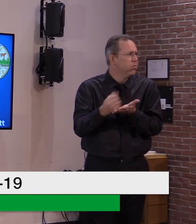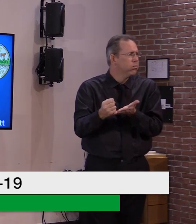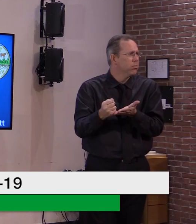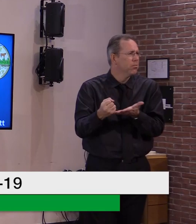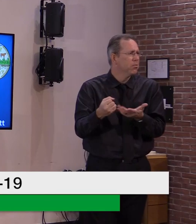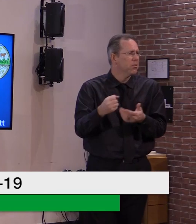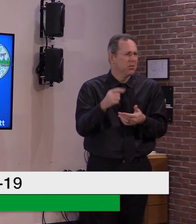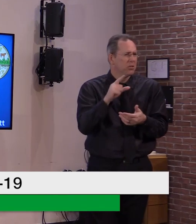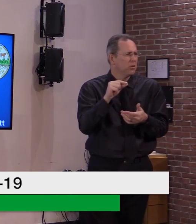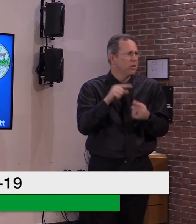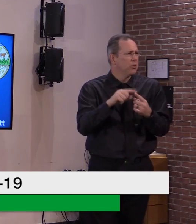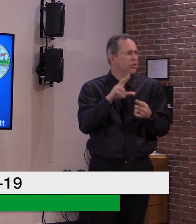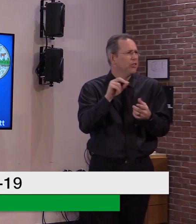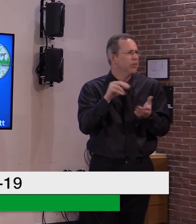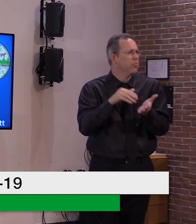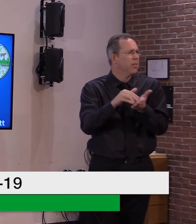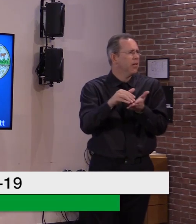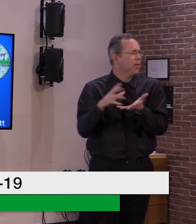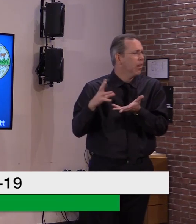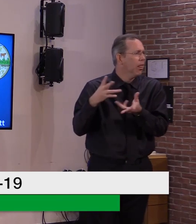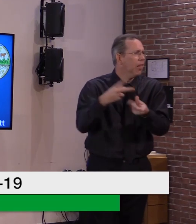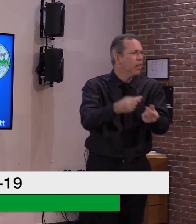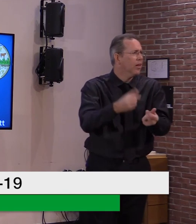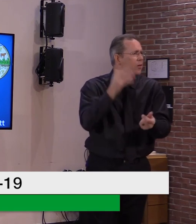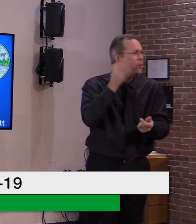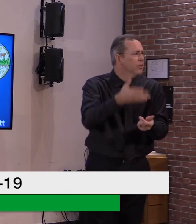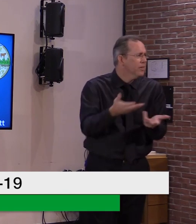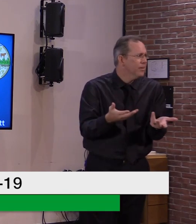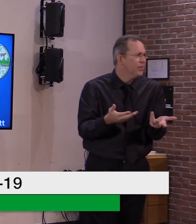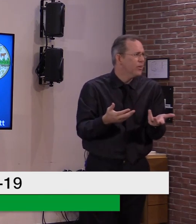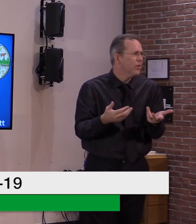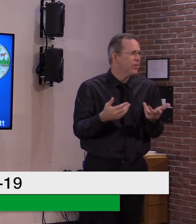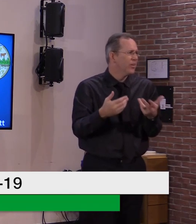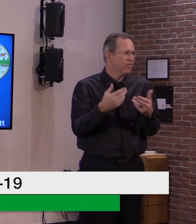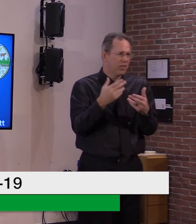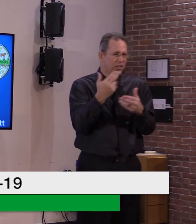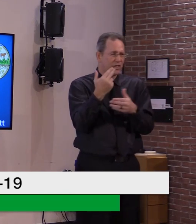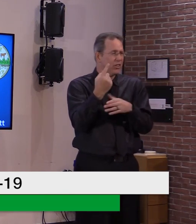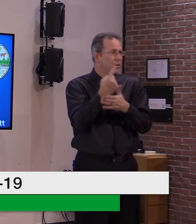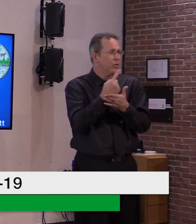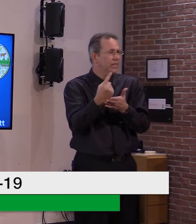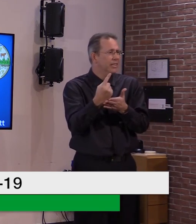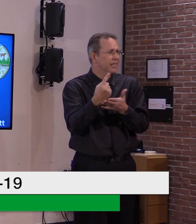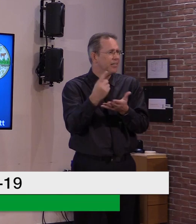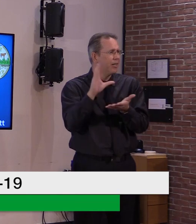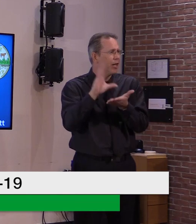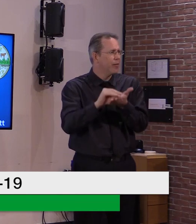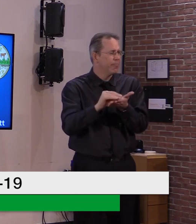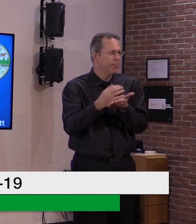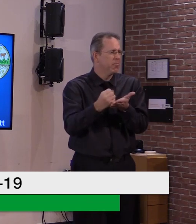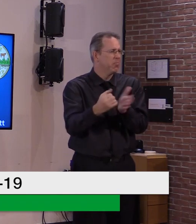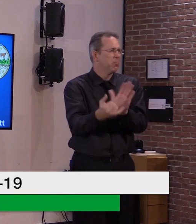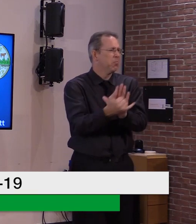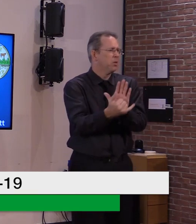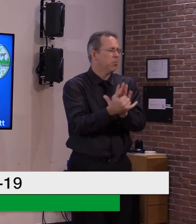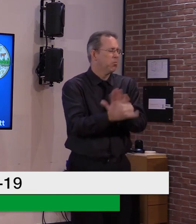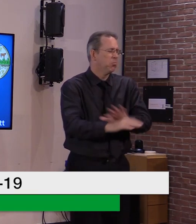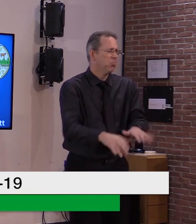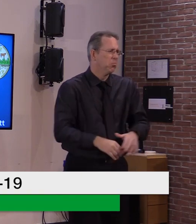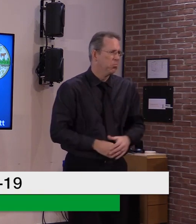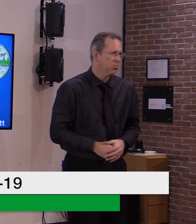a 13-week program so again you know certainly without outside of our reach as a as a